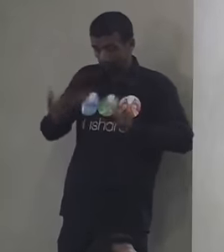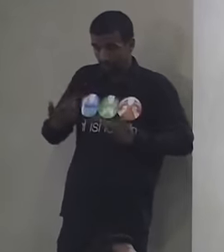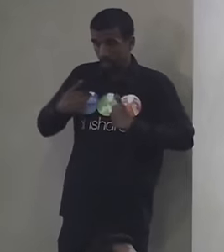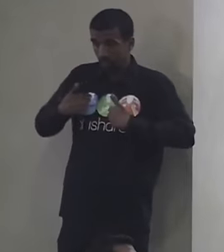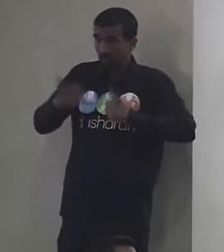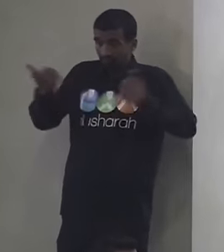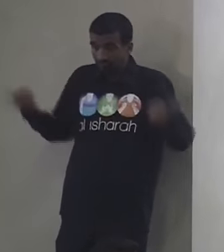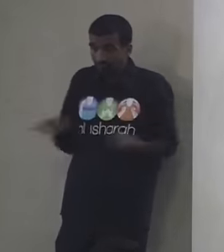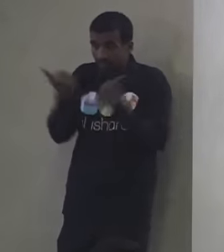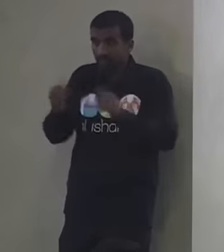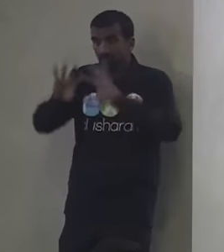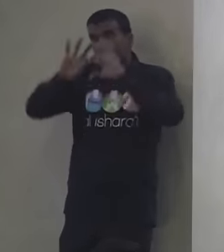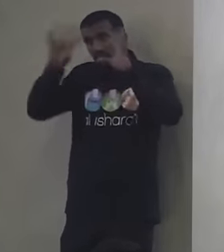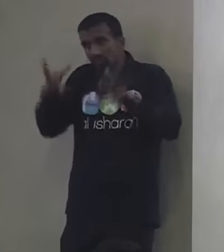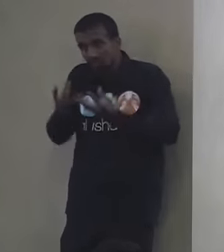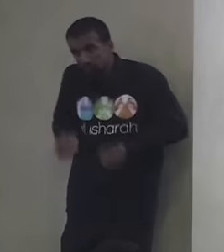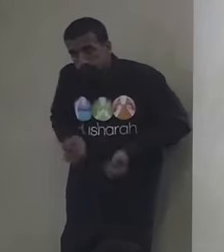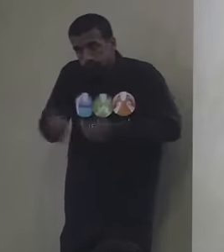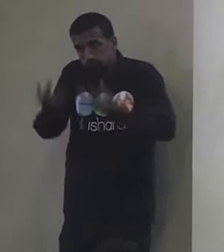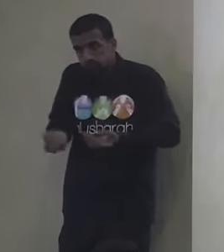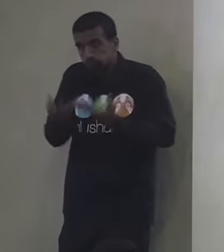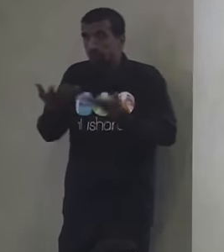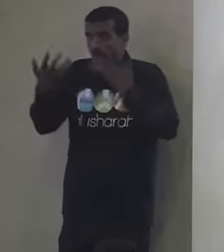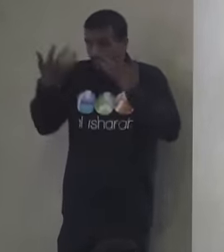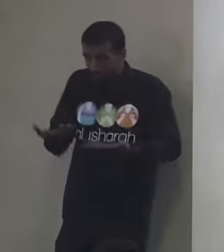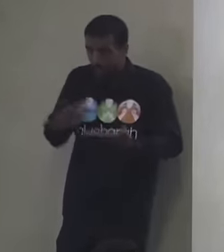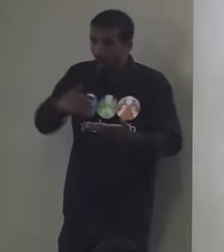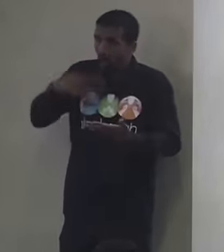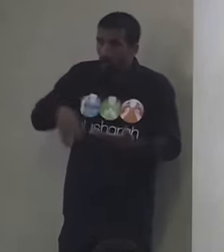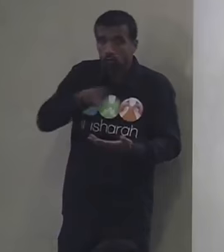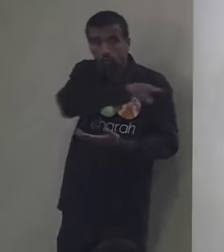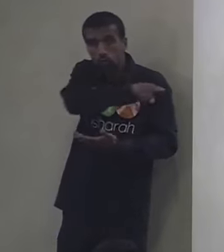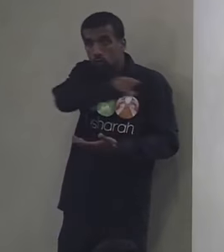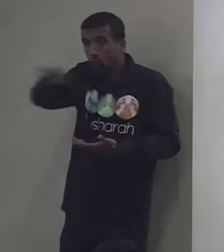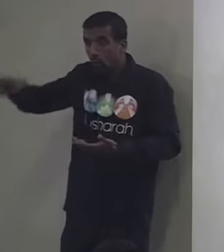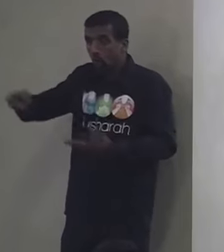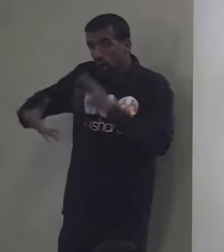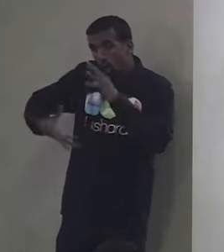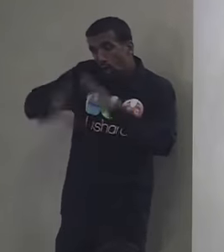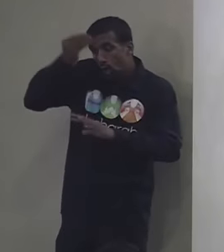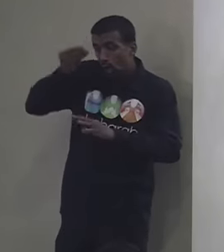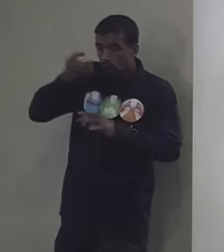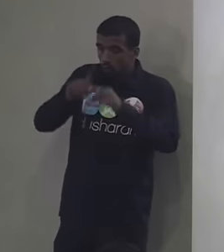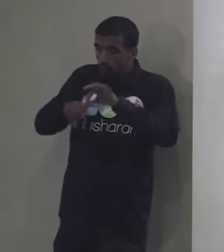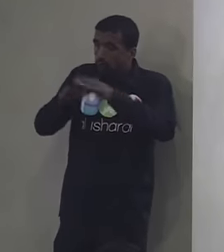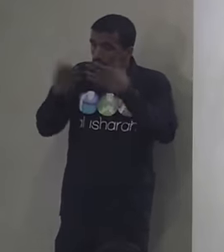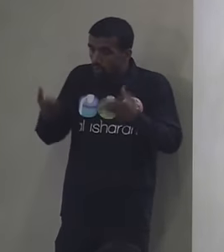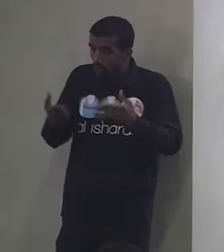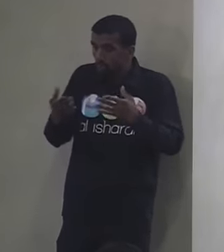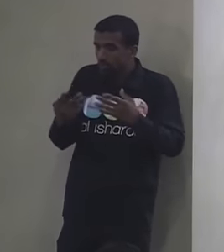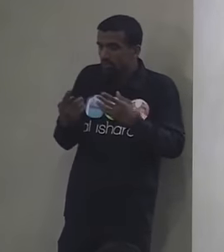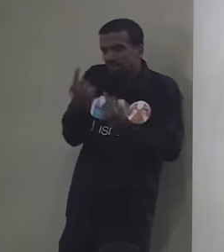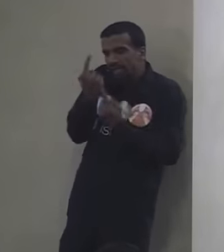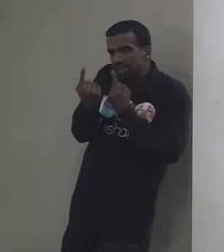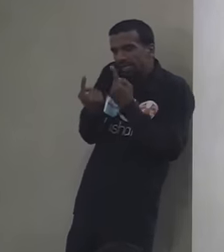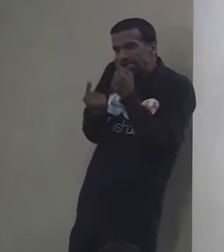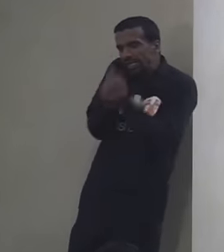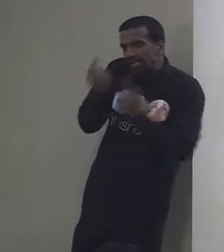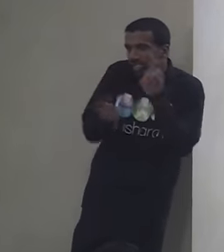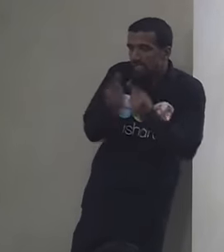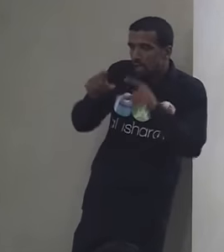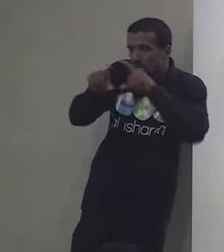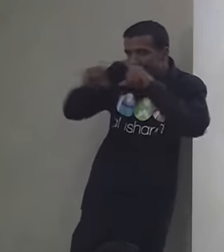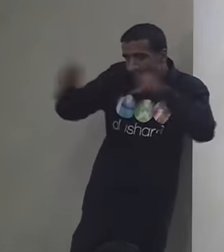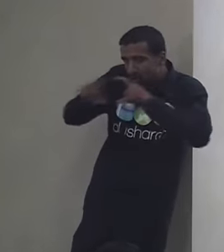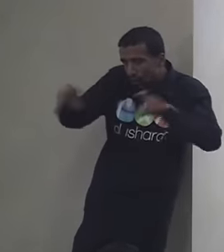this architecture of the surah, when you study surahs in this way, when you get to the middle, right? The middle is actually the heart of the